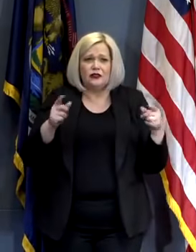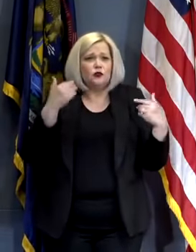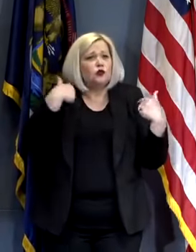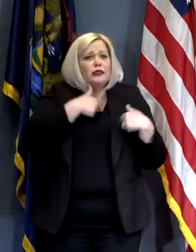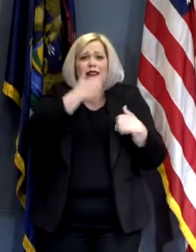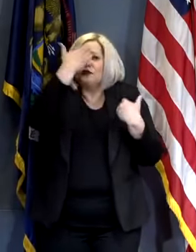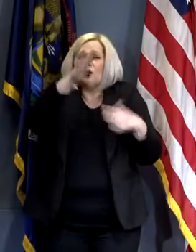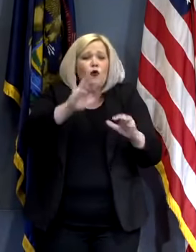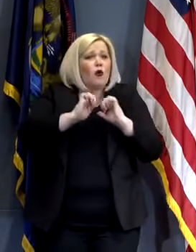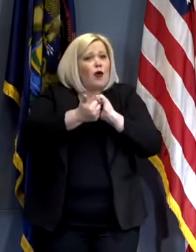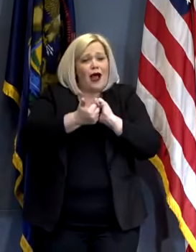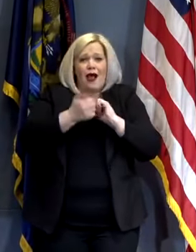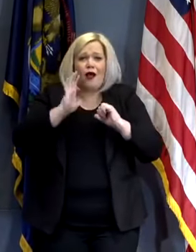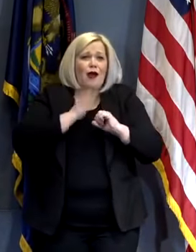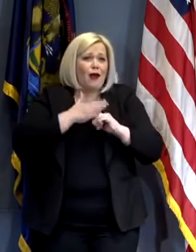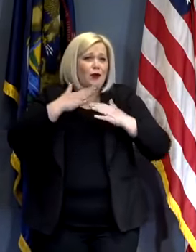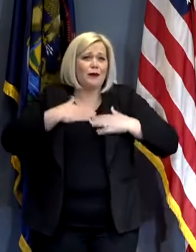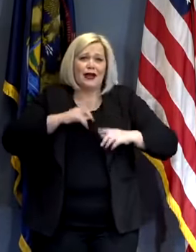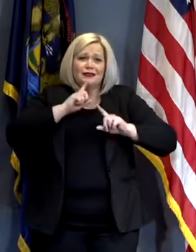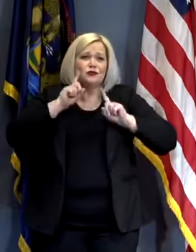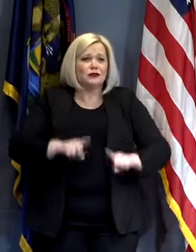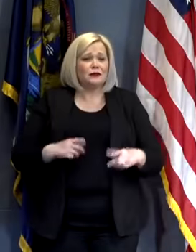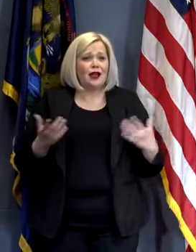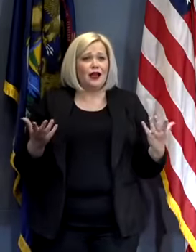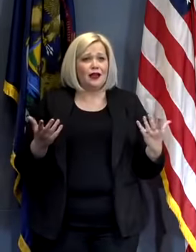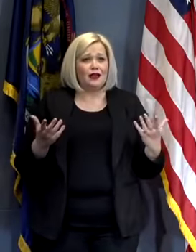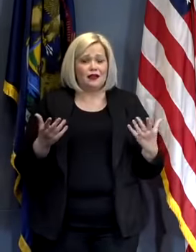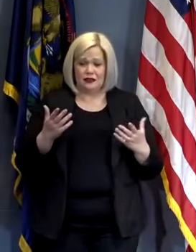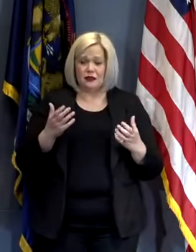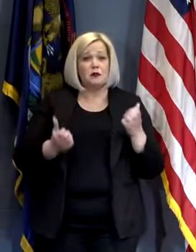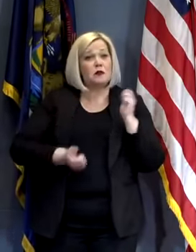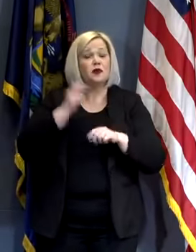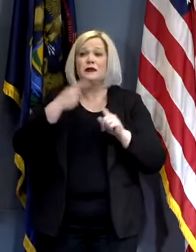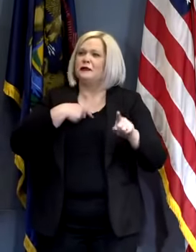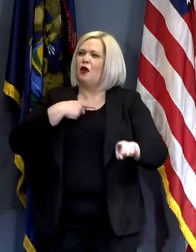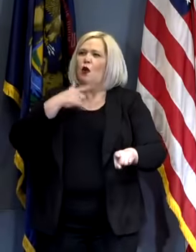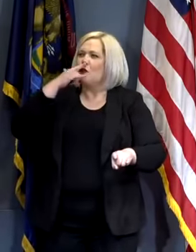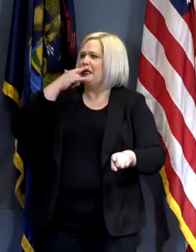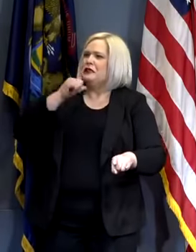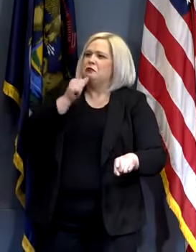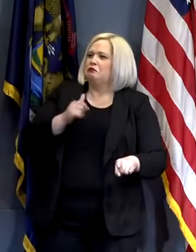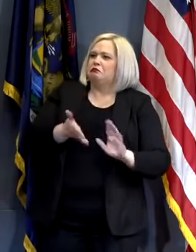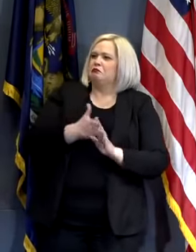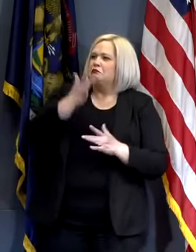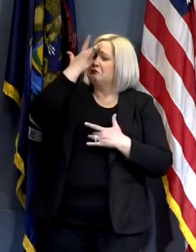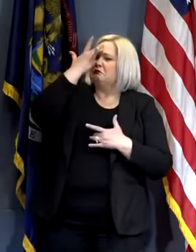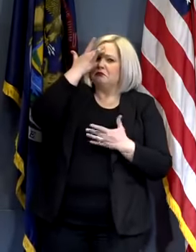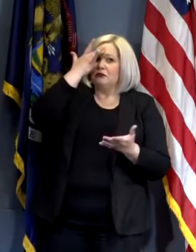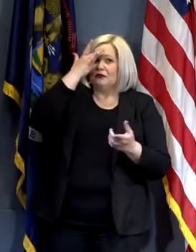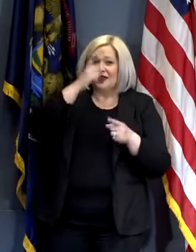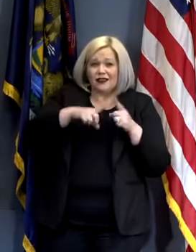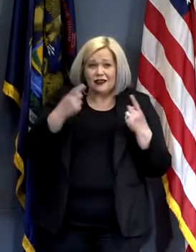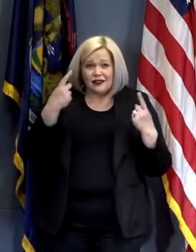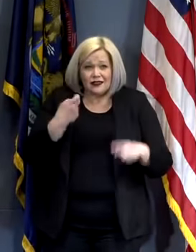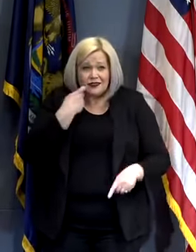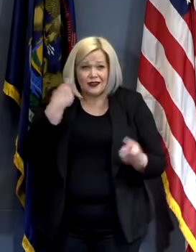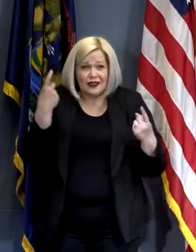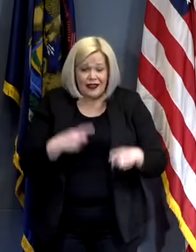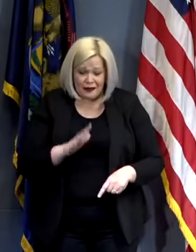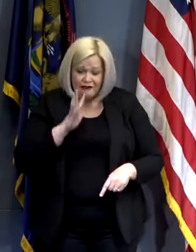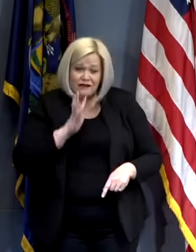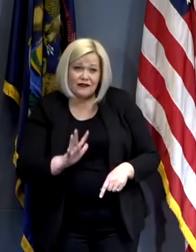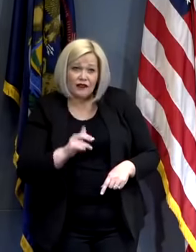precisely how we are going to react. And some would say kids are largely immune, and yet we shared a story of a 5-year-old who